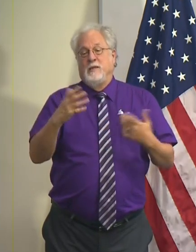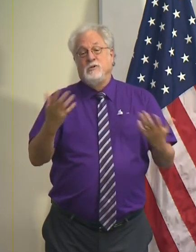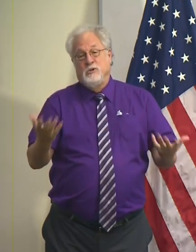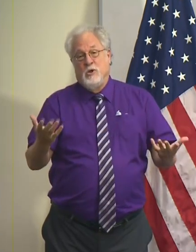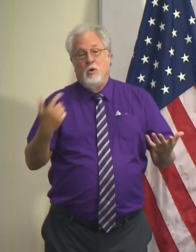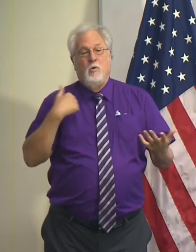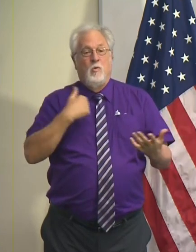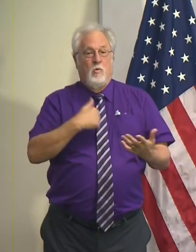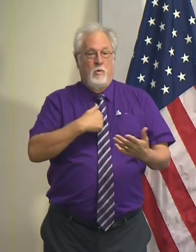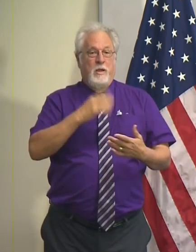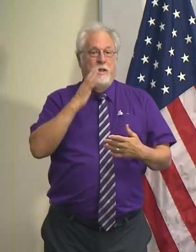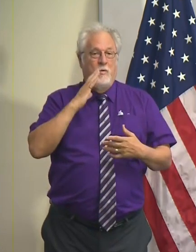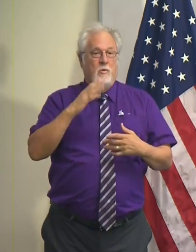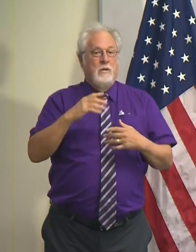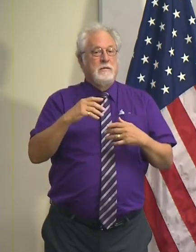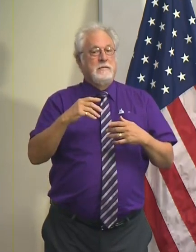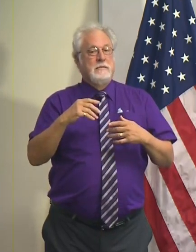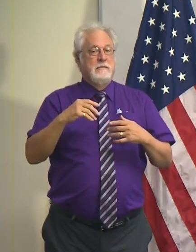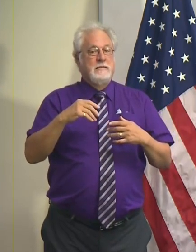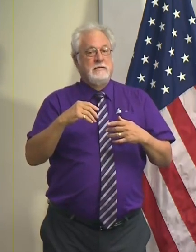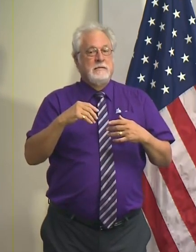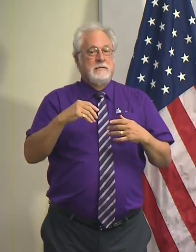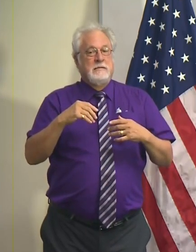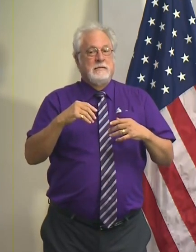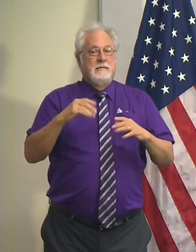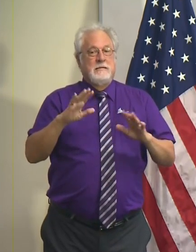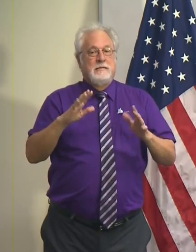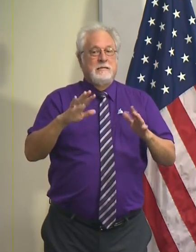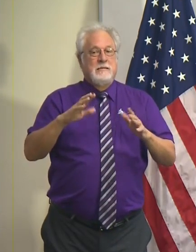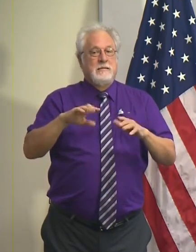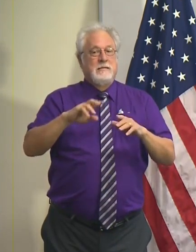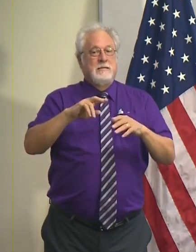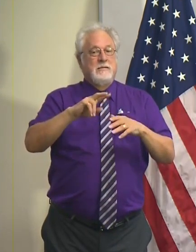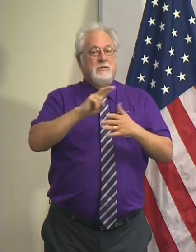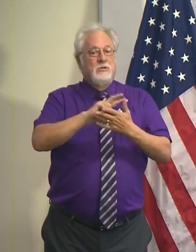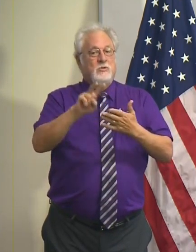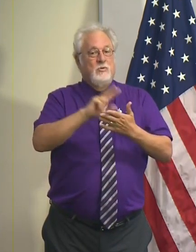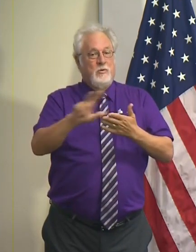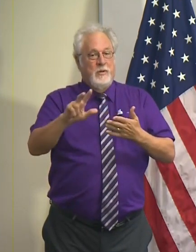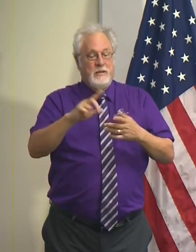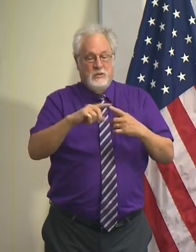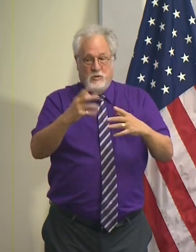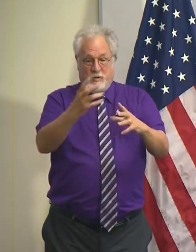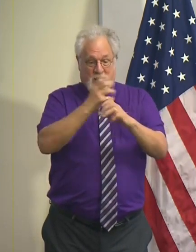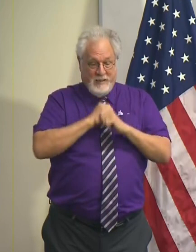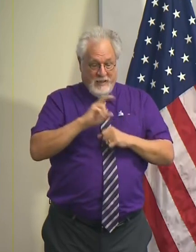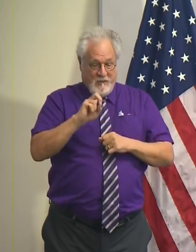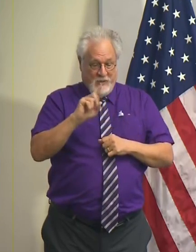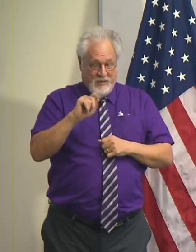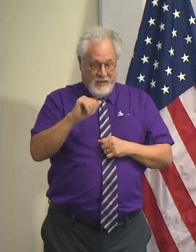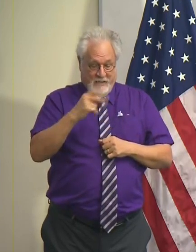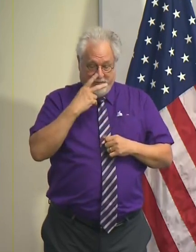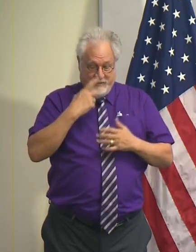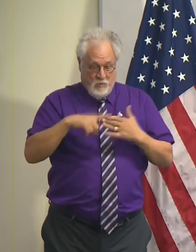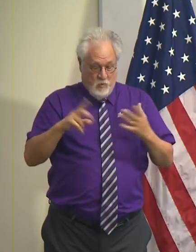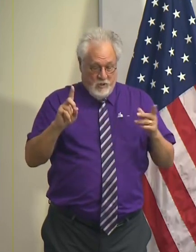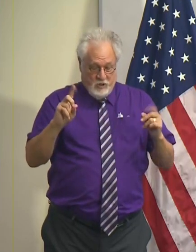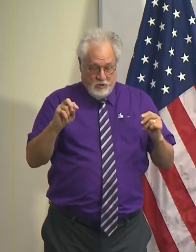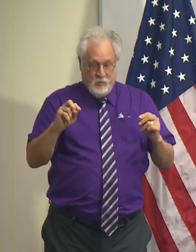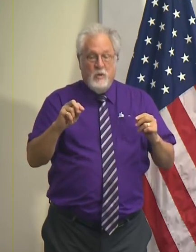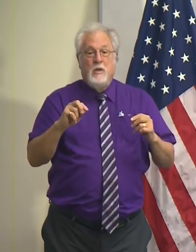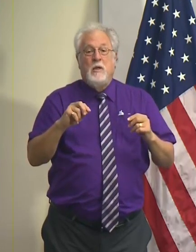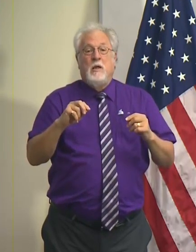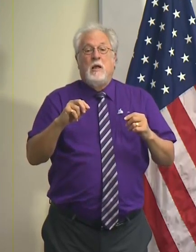are going to be somewhat anxious over the next couple of 3 weeks to get that date in and see what it does. What